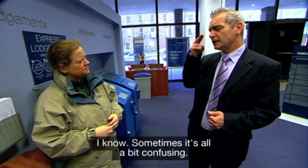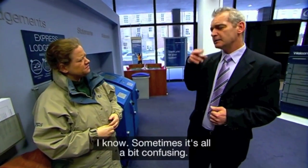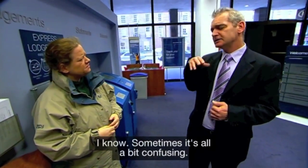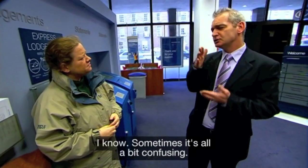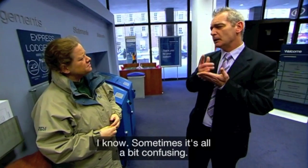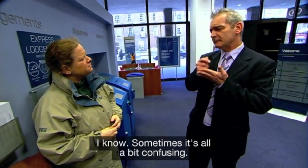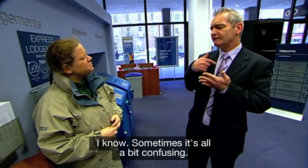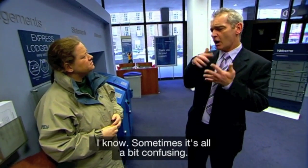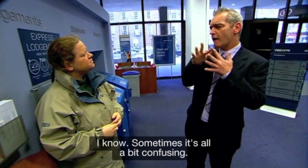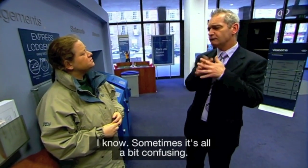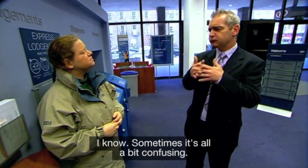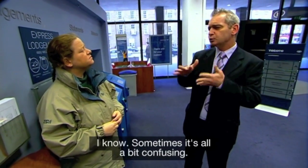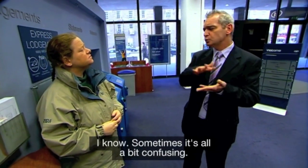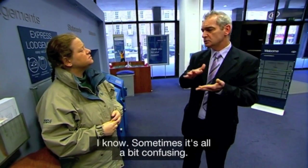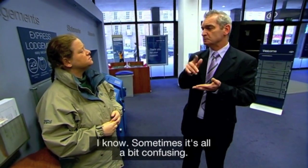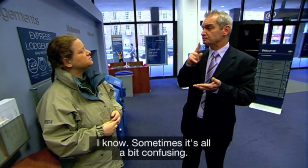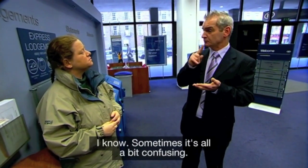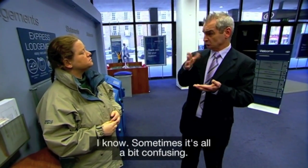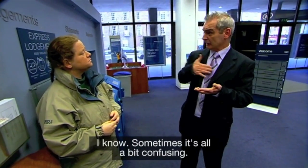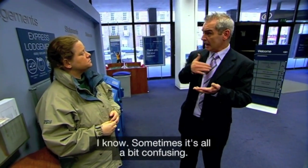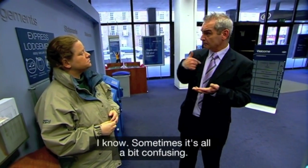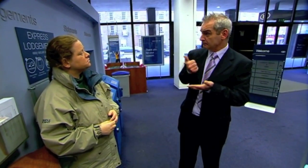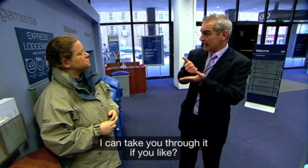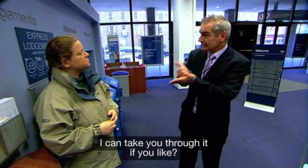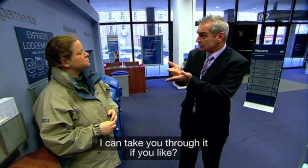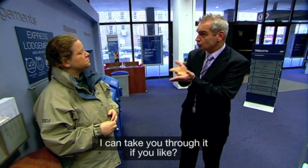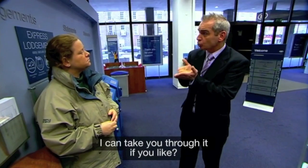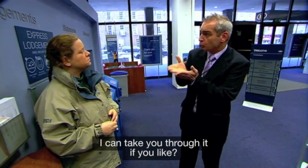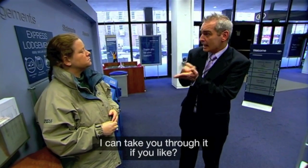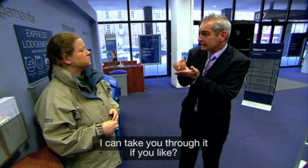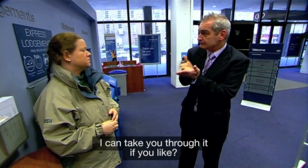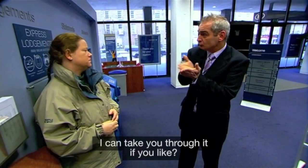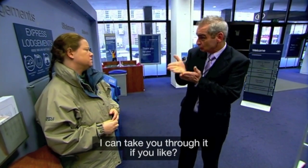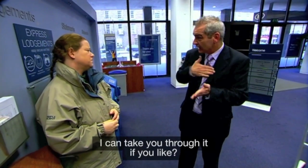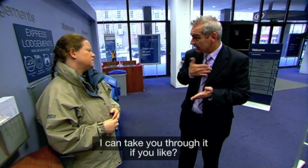I know. Sometimes it's all a bit confusing. I can take you through it though, if you like.